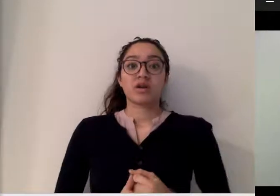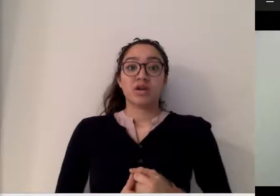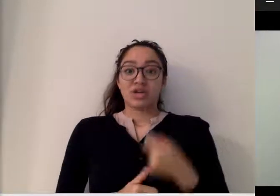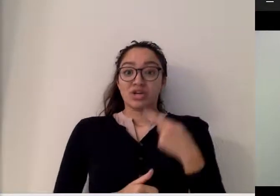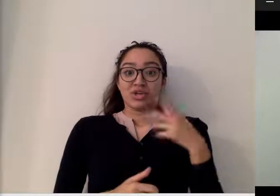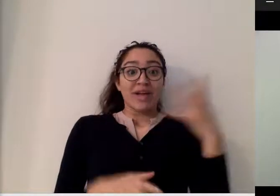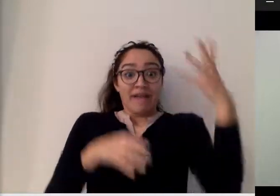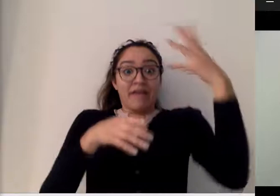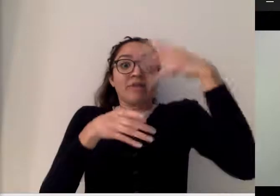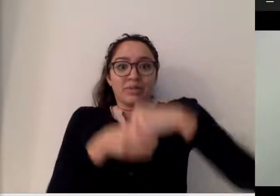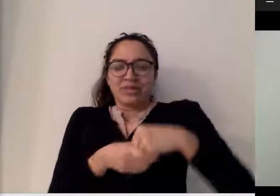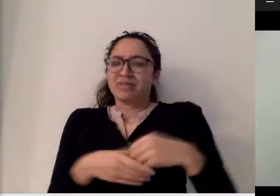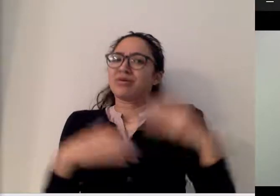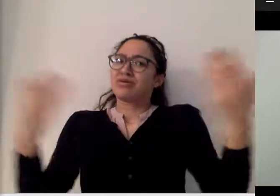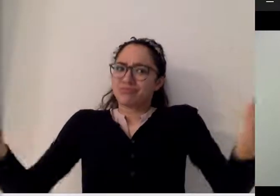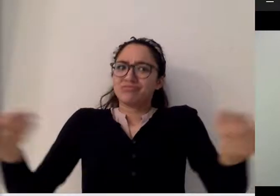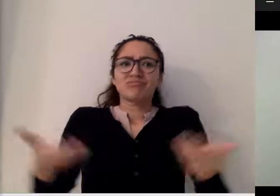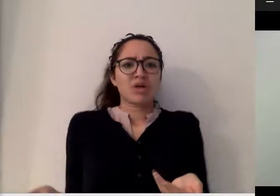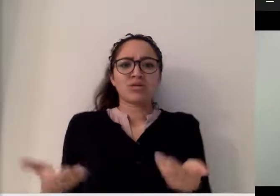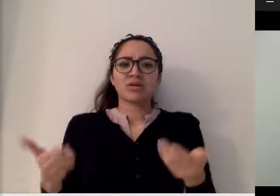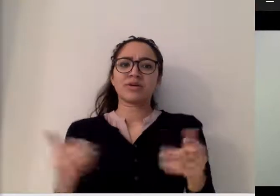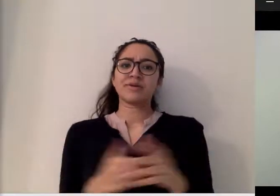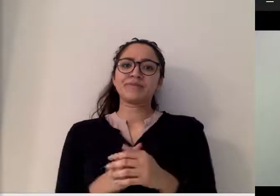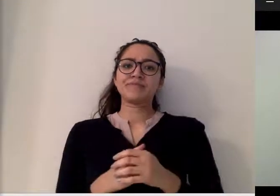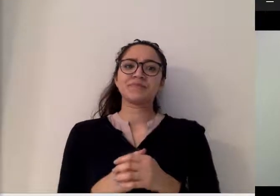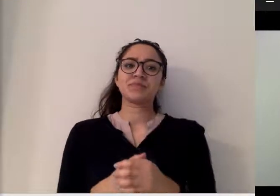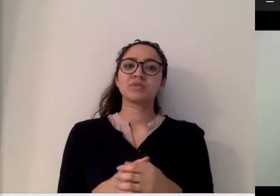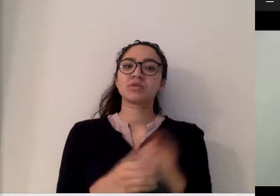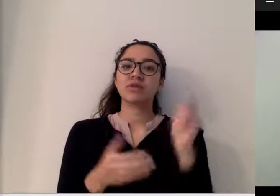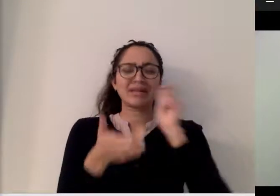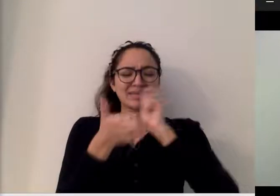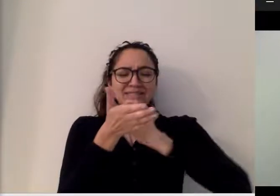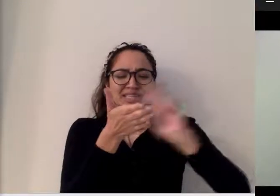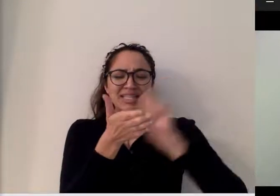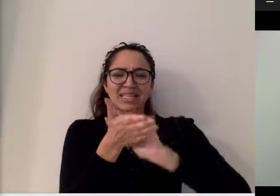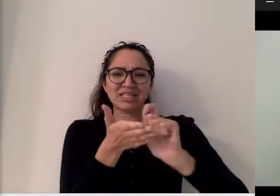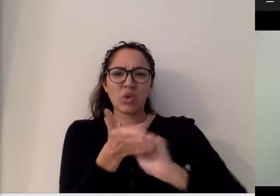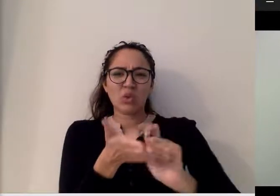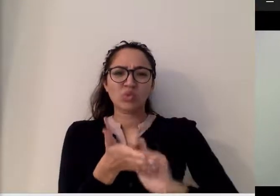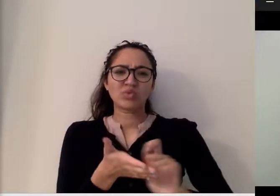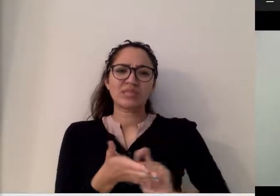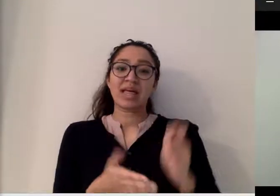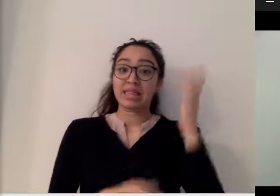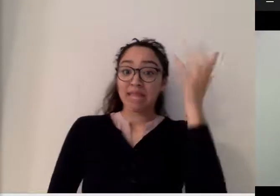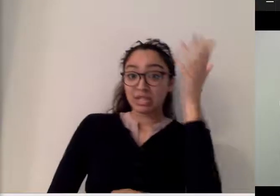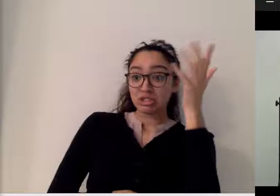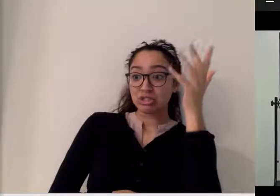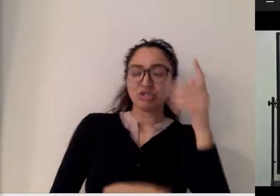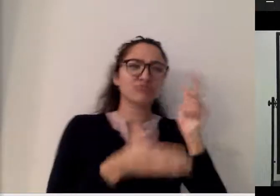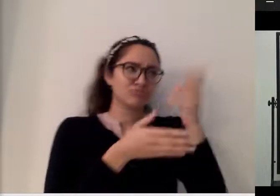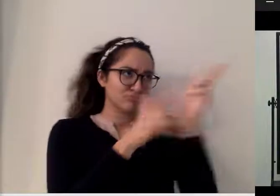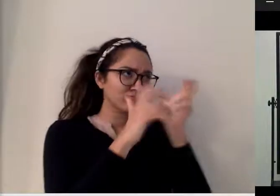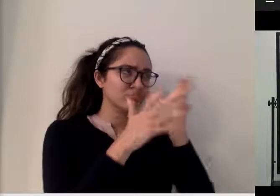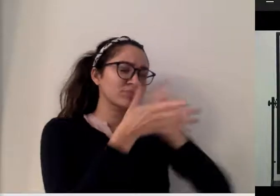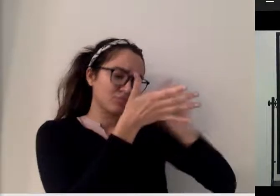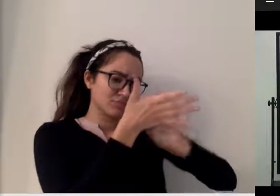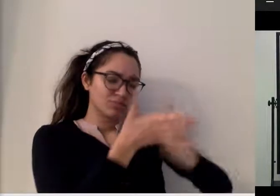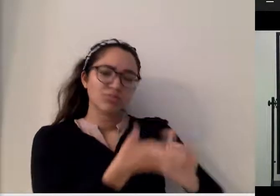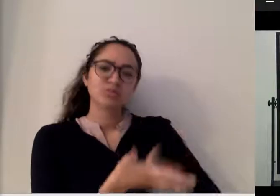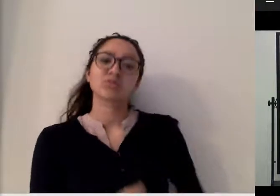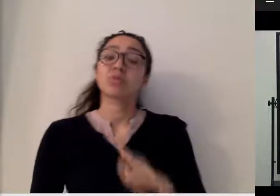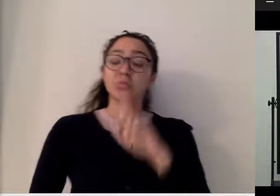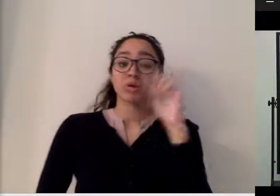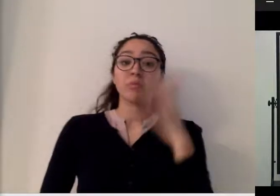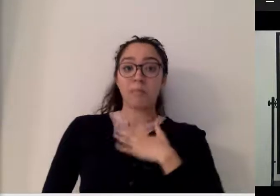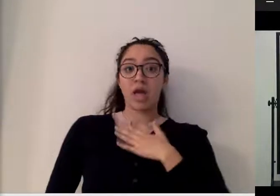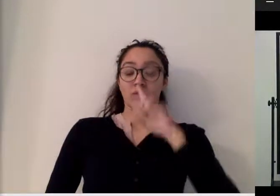these workshops. We're talking about taking notes while teachers are lecturing today, so my question is kind of a simple one, but I don't know if you've